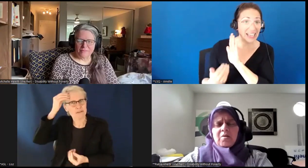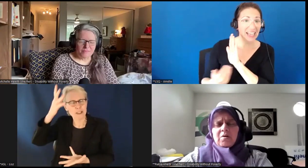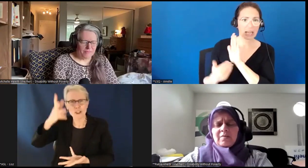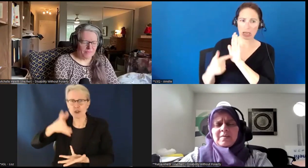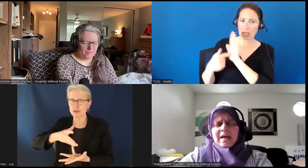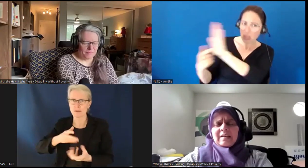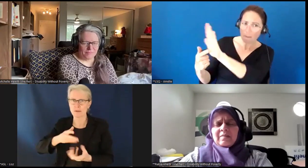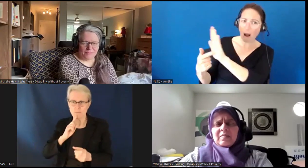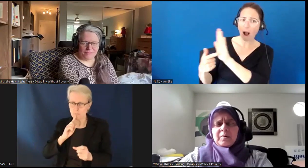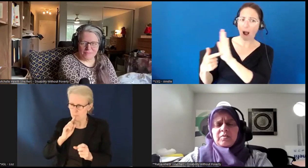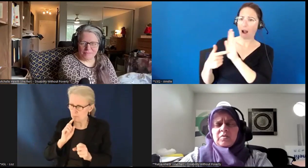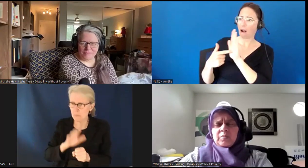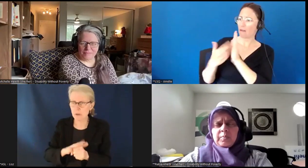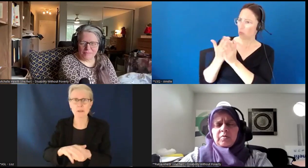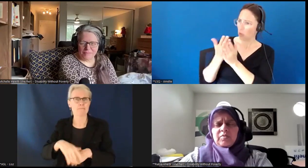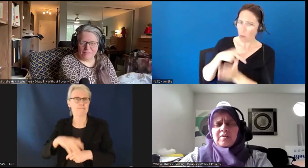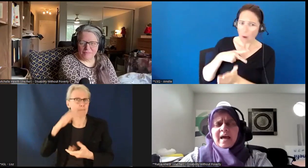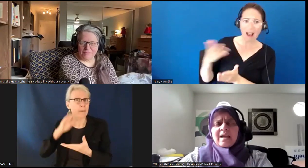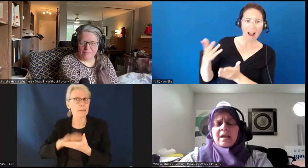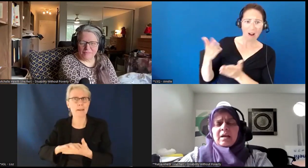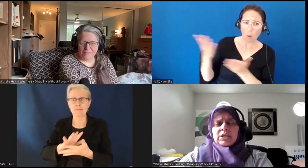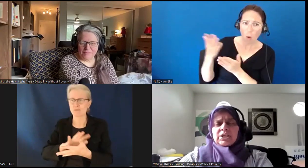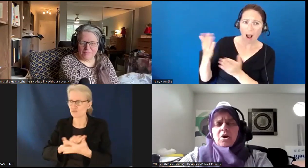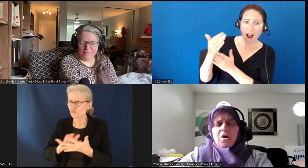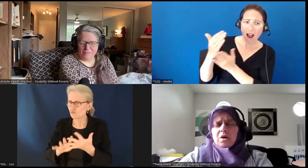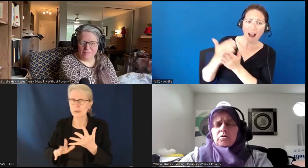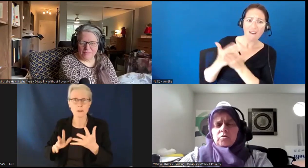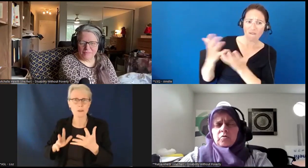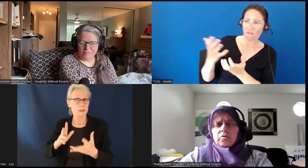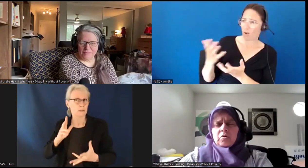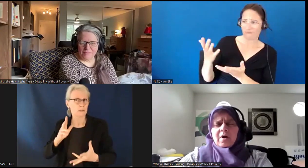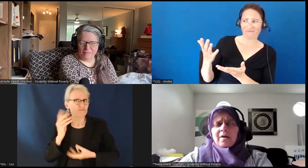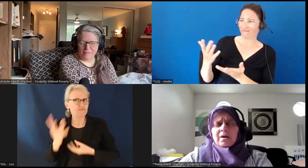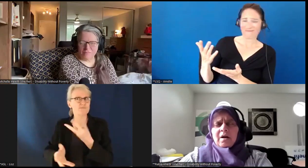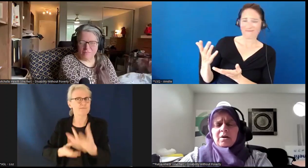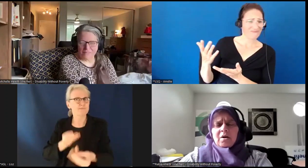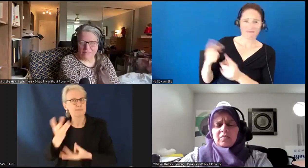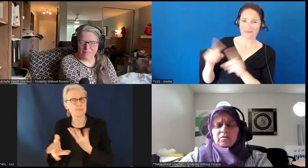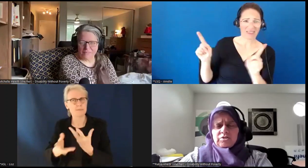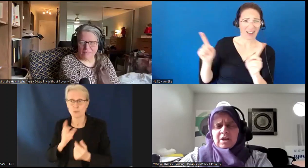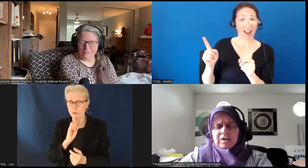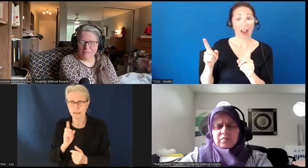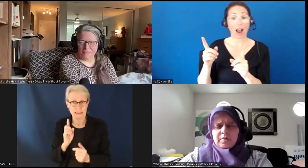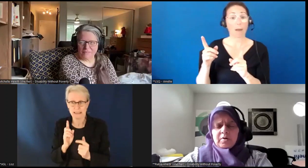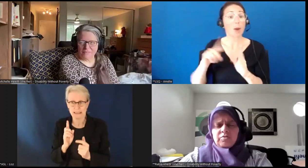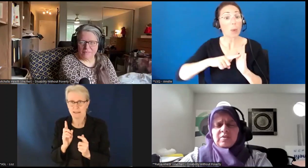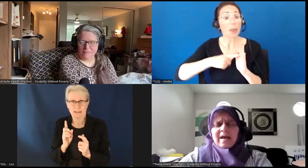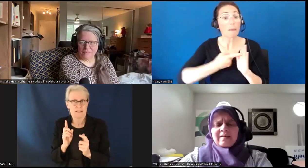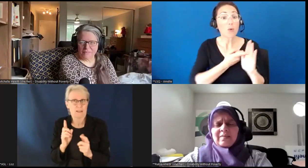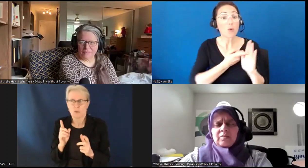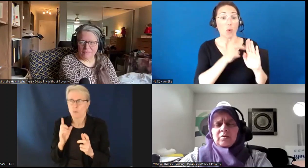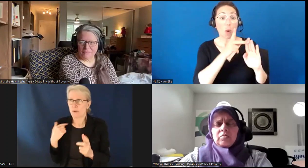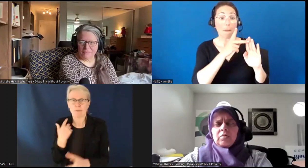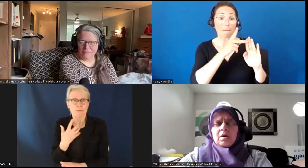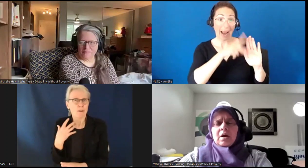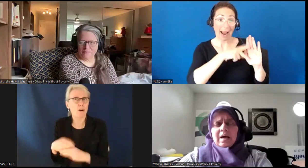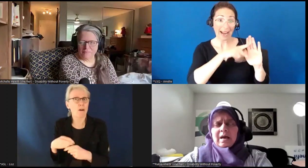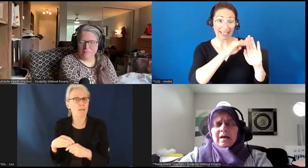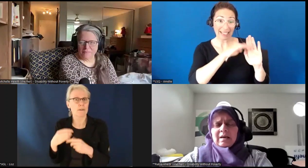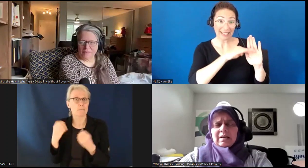the onset, principles that shone through our consultation process,